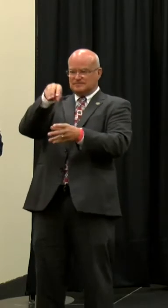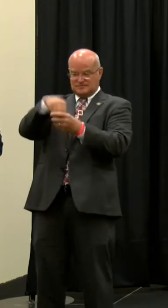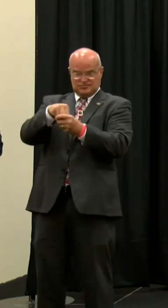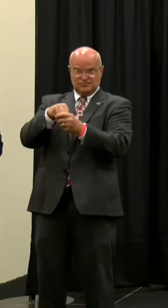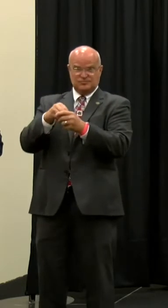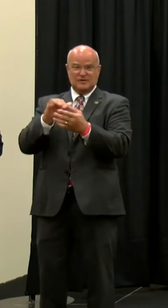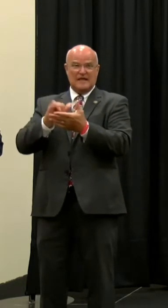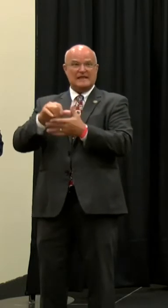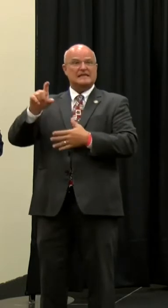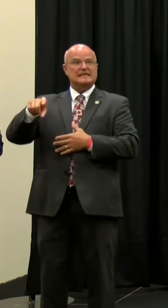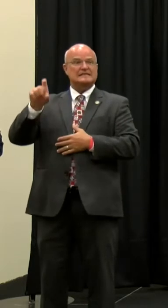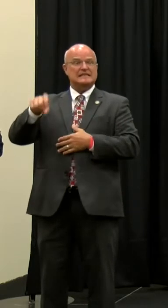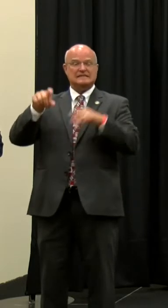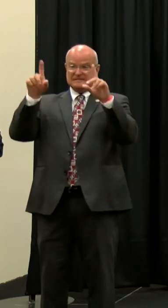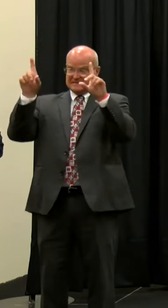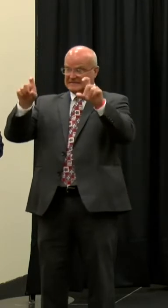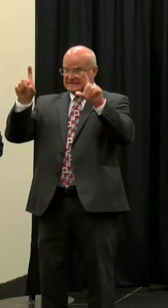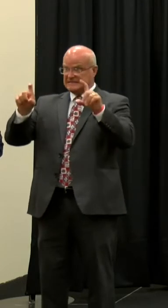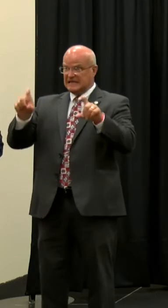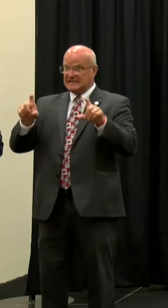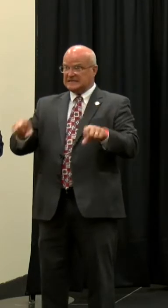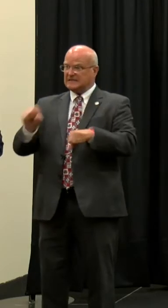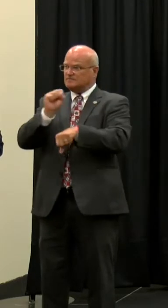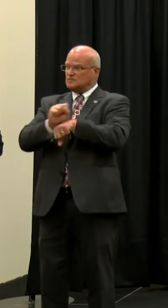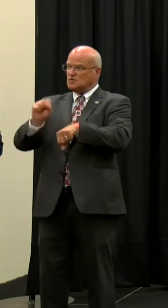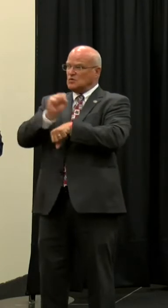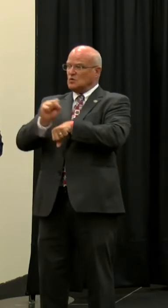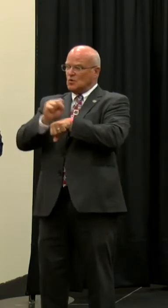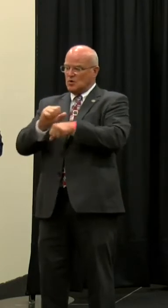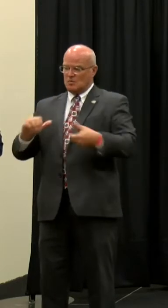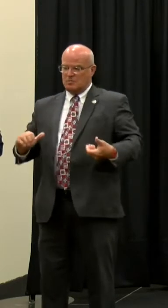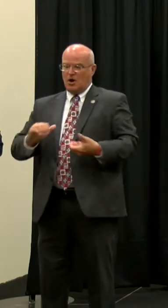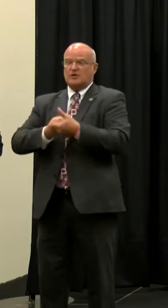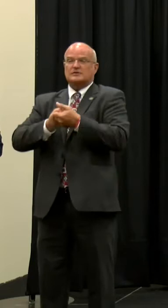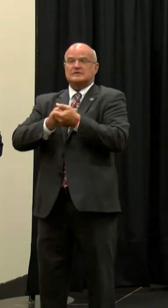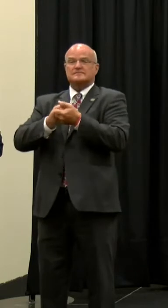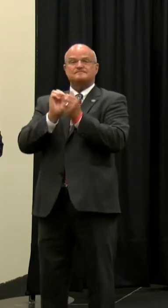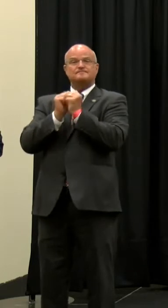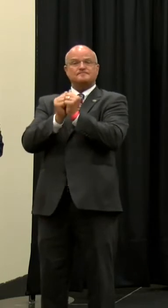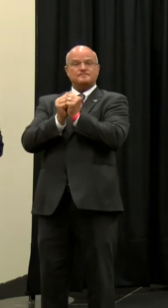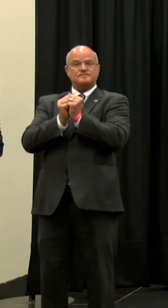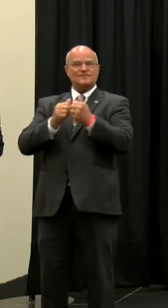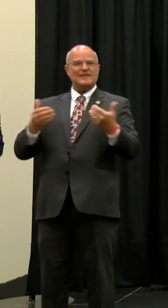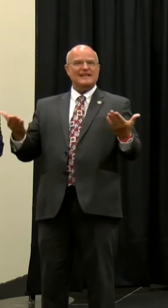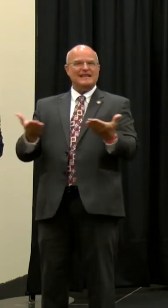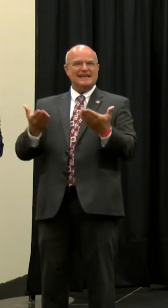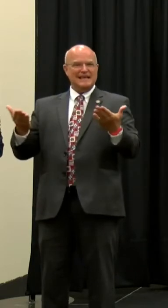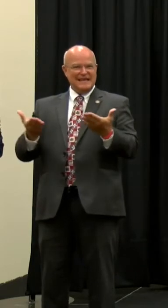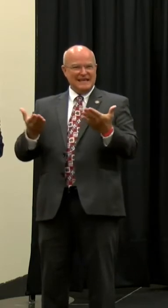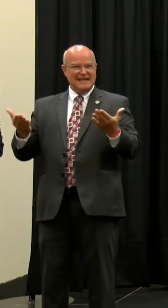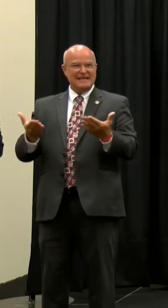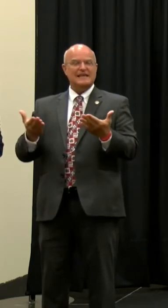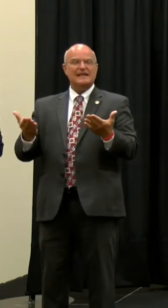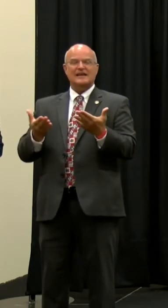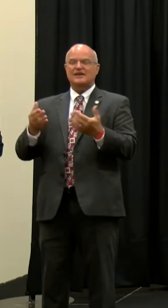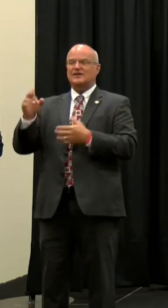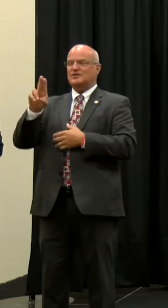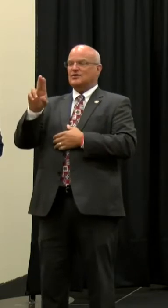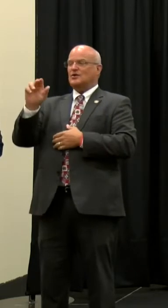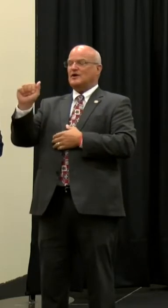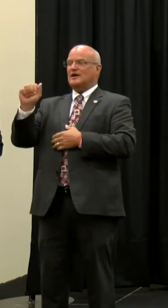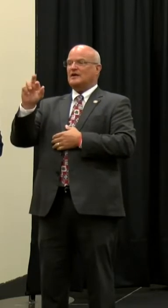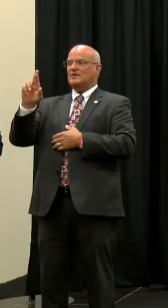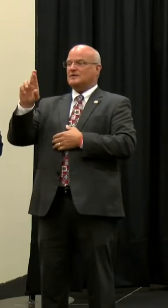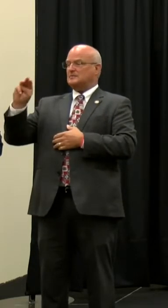the necessity of testing. You've worked in partnership with each other, and here at the U of A